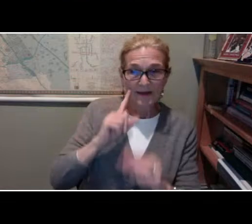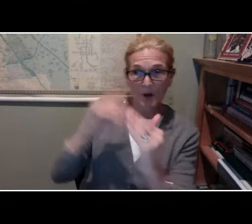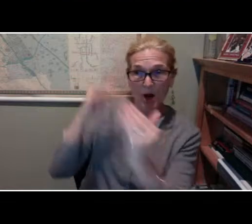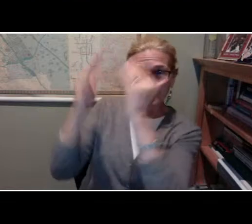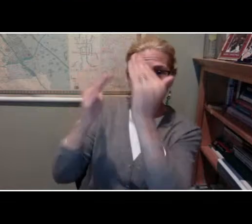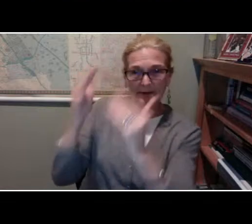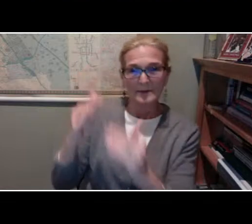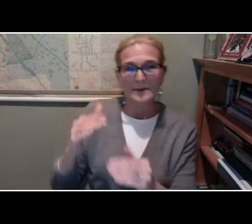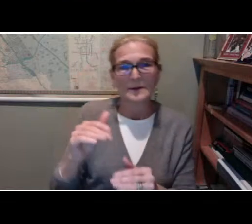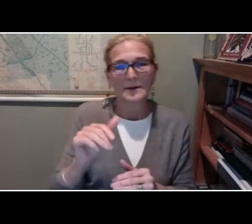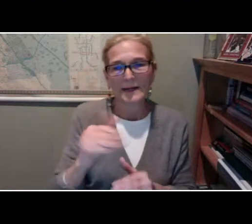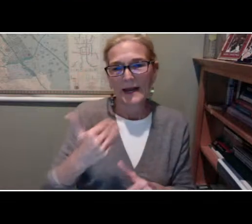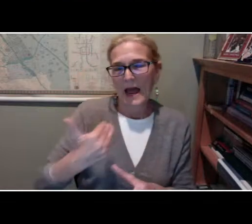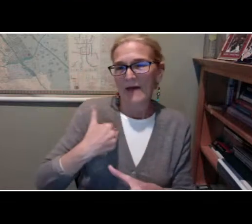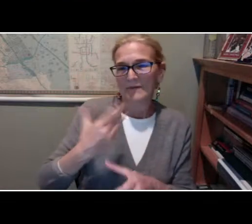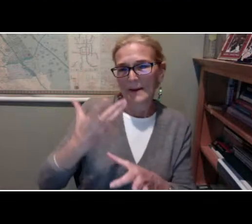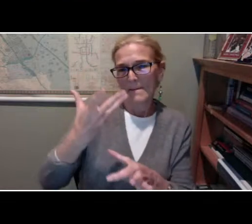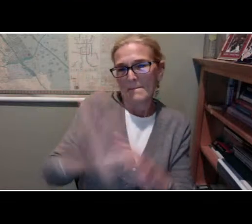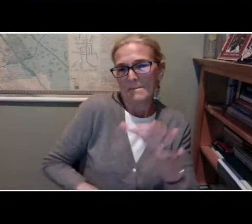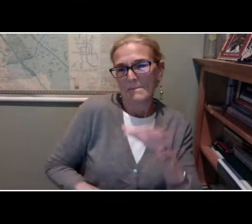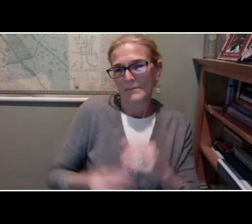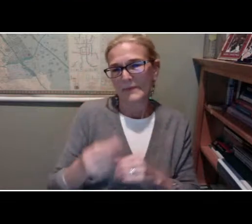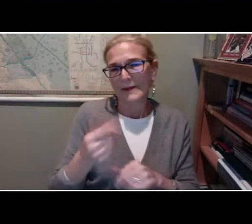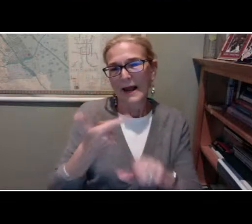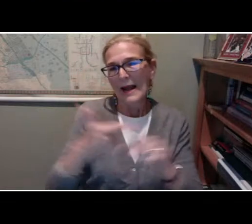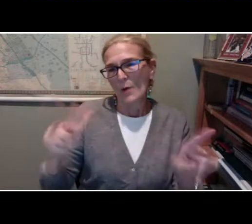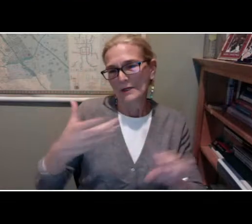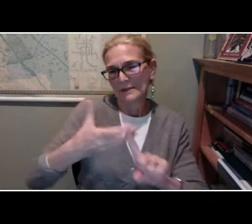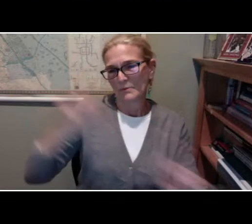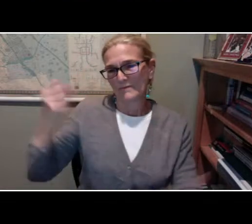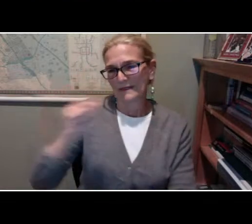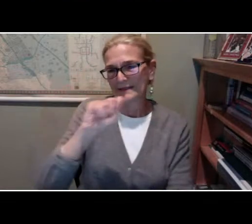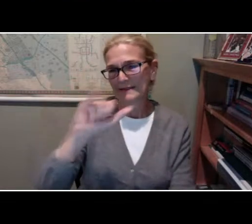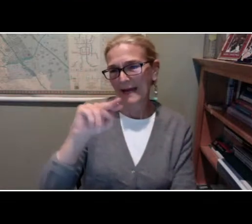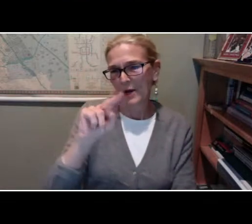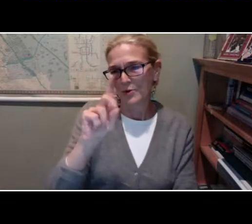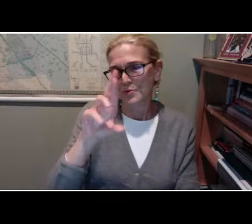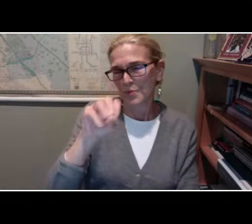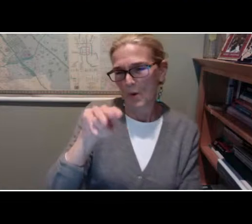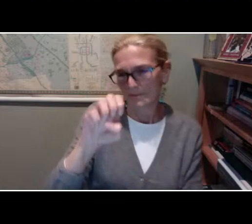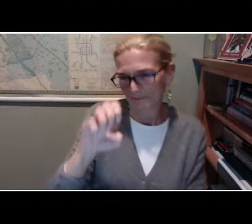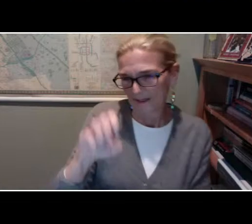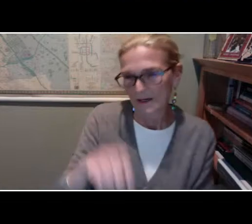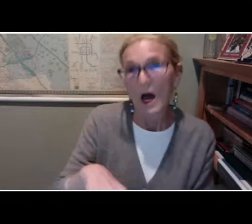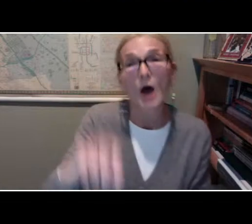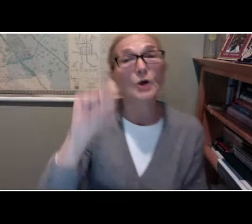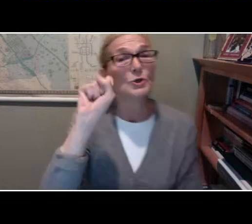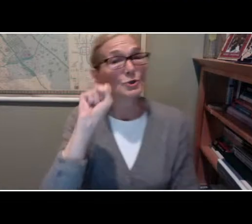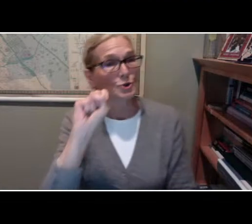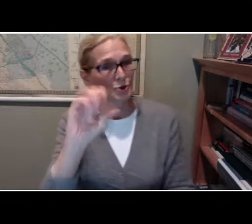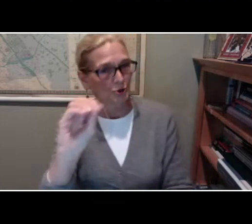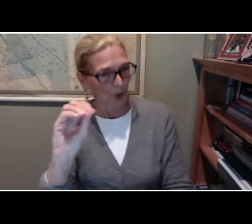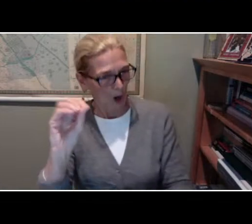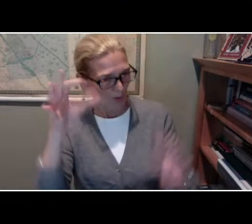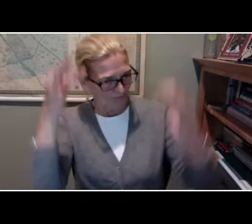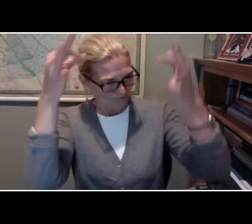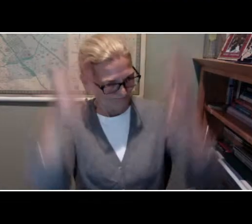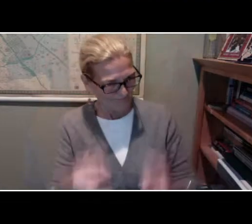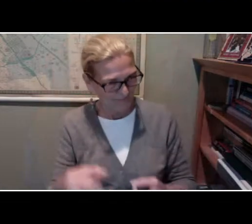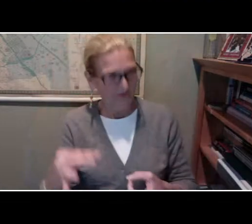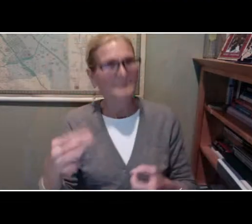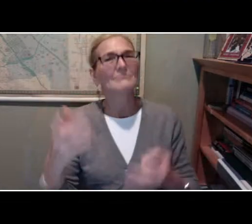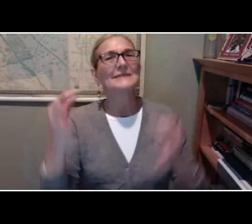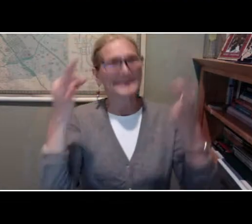money and fight for these type of issues. But in that third issue of language acquisition, if children were continuing to suffer from